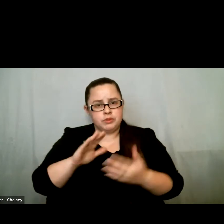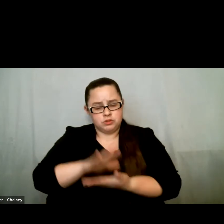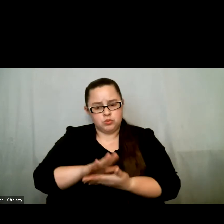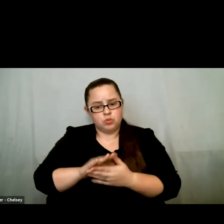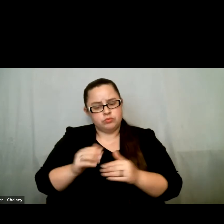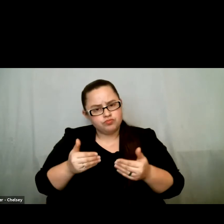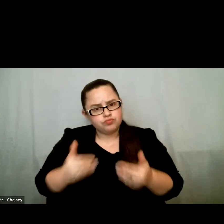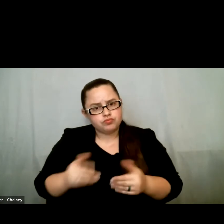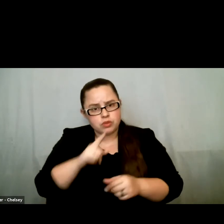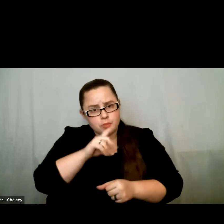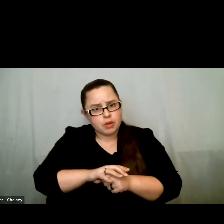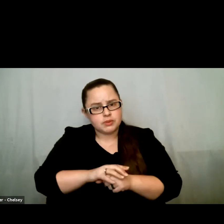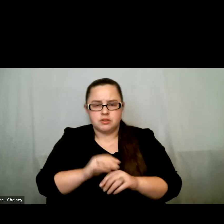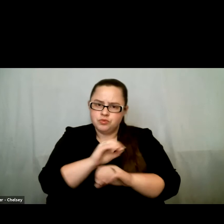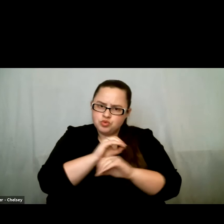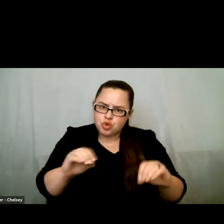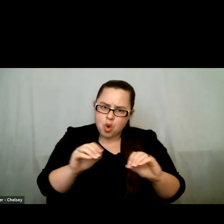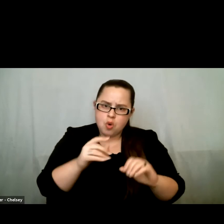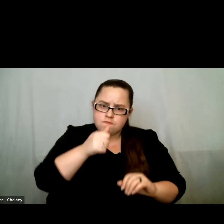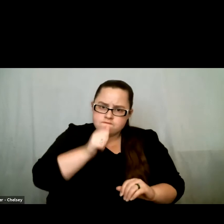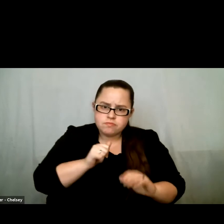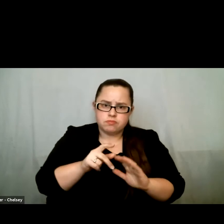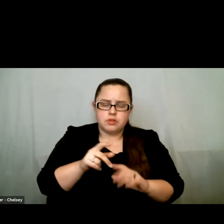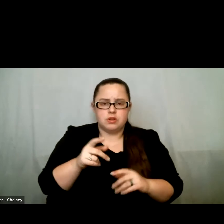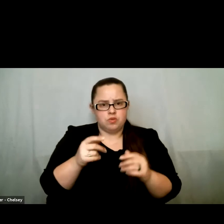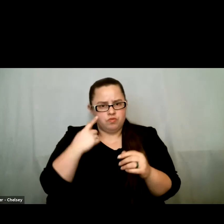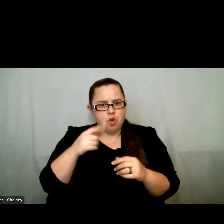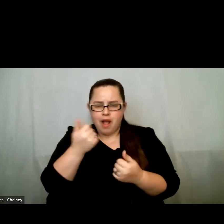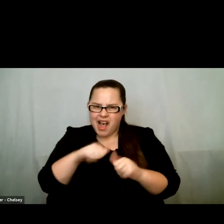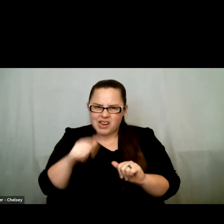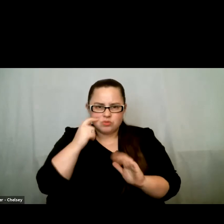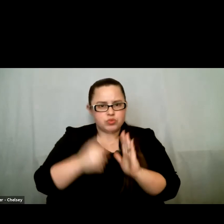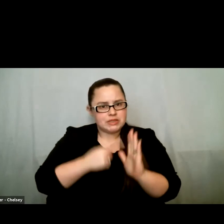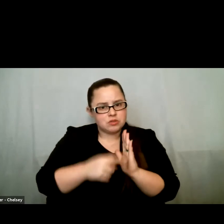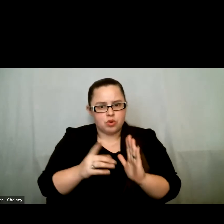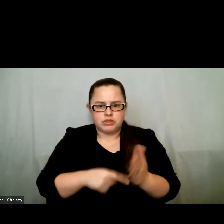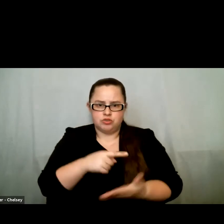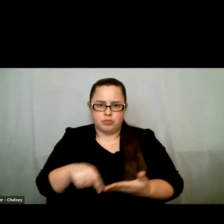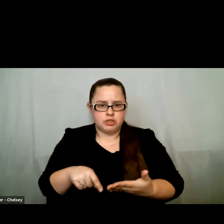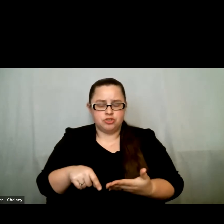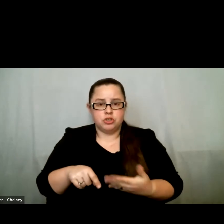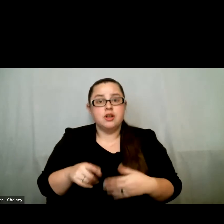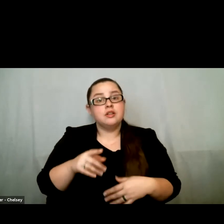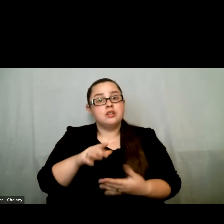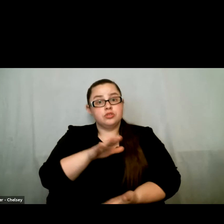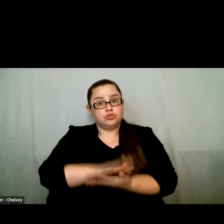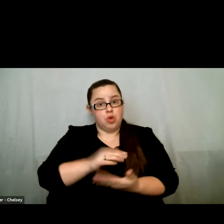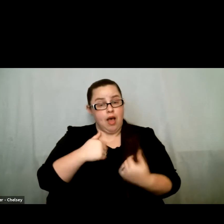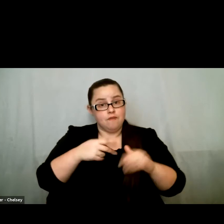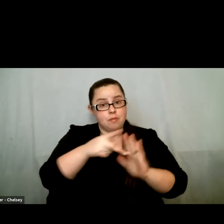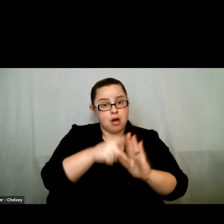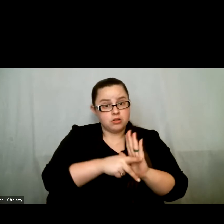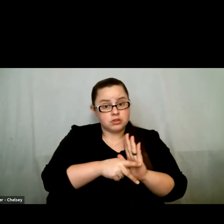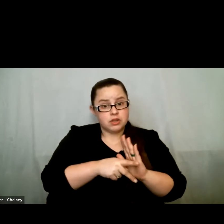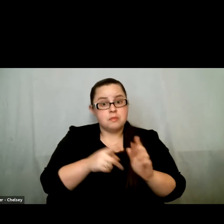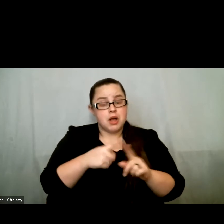promise to have a zero tolerance for racism or discrimination in any form. The school did not simply just have a policy, but they followed